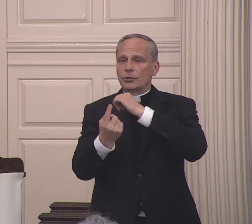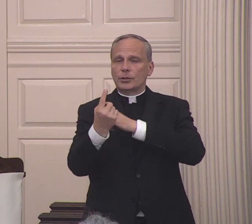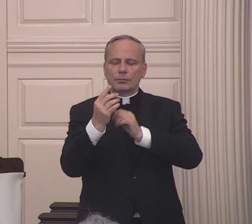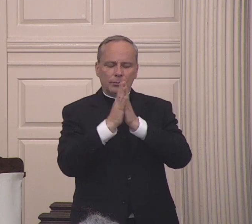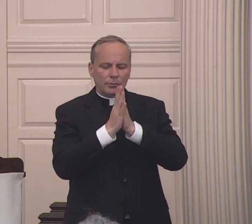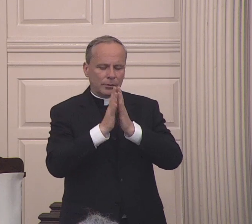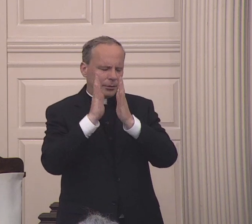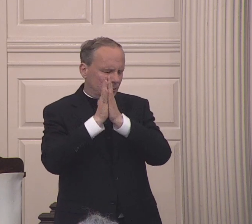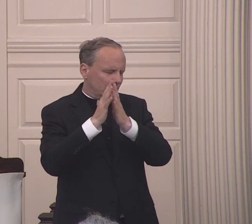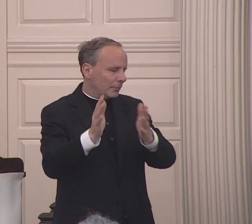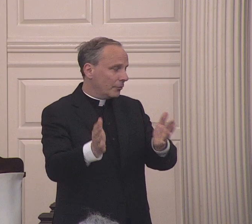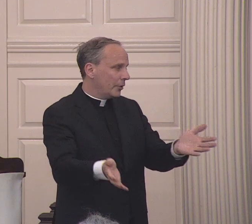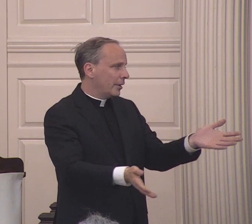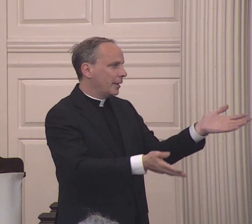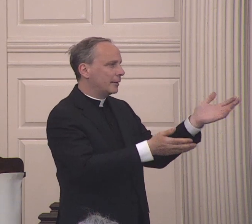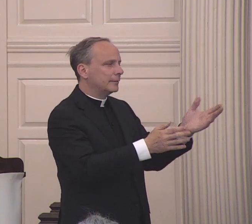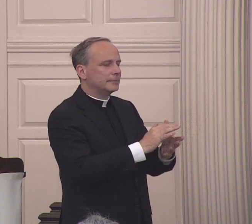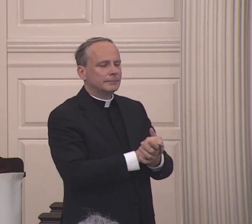Lord.